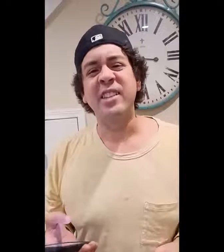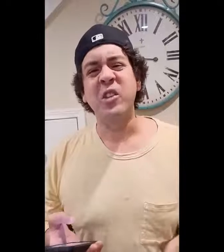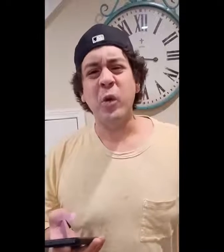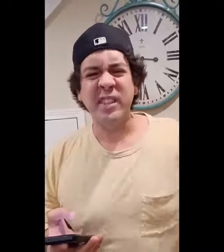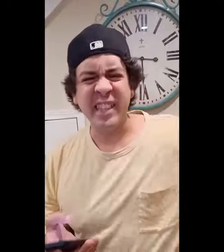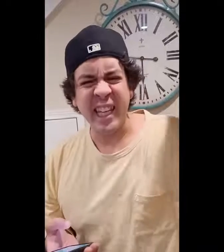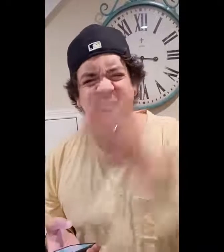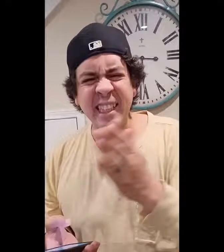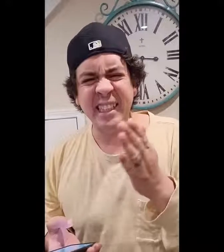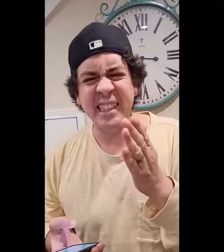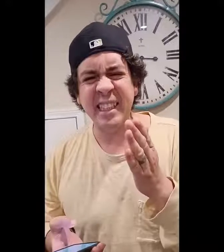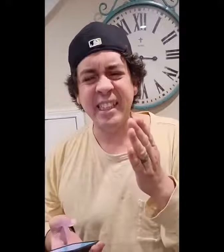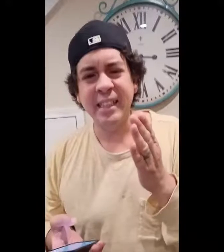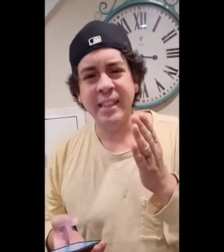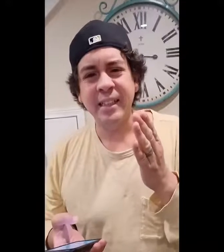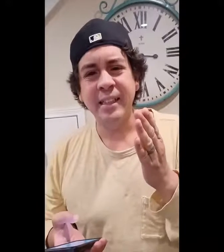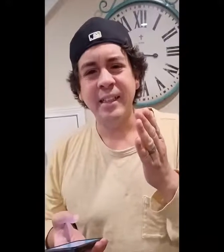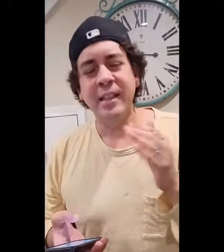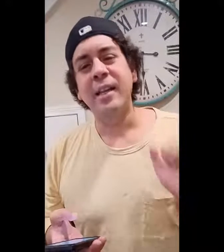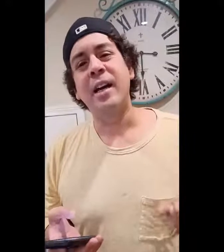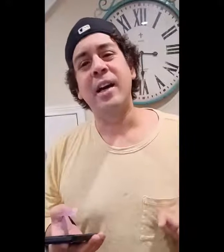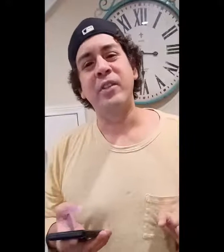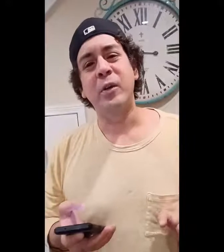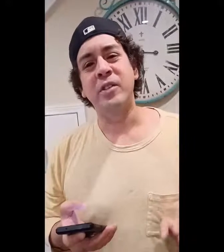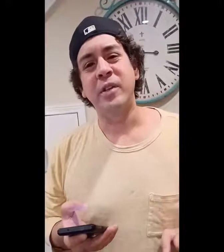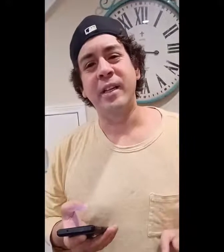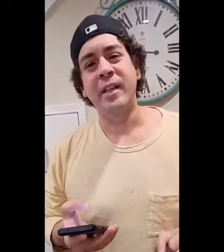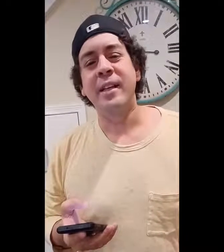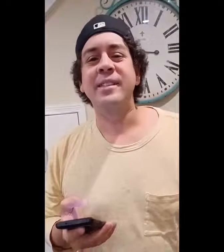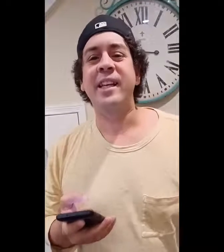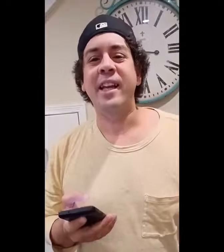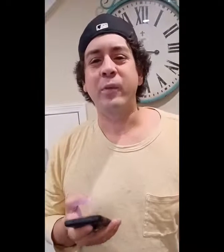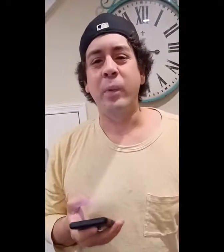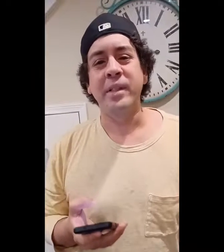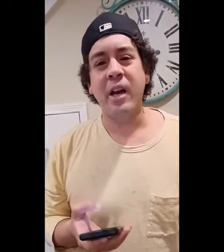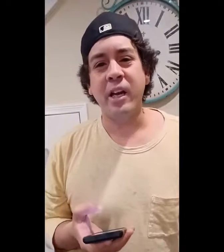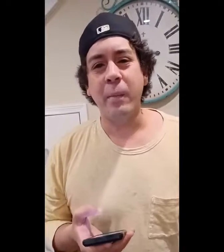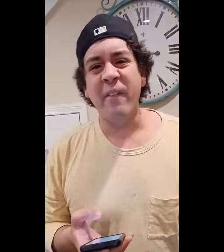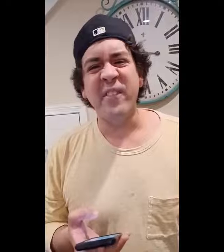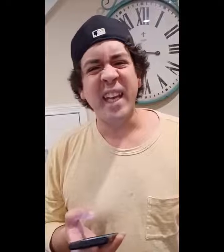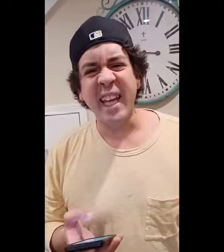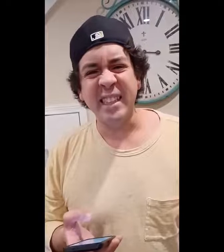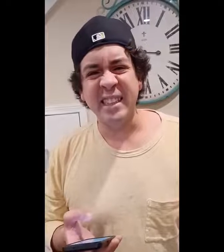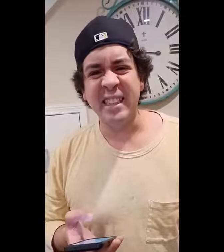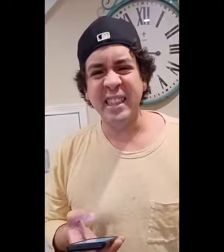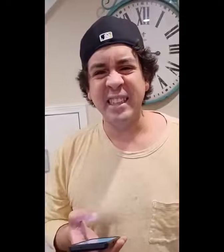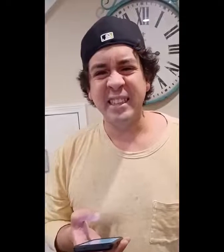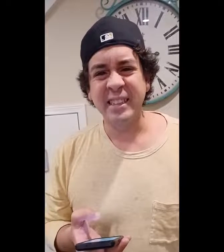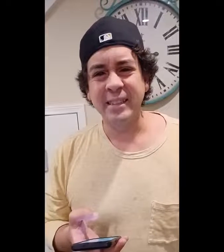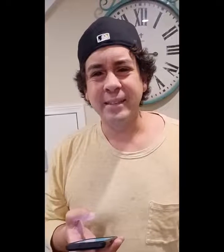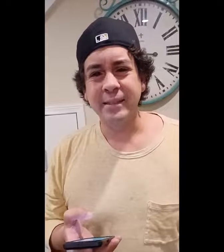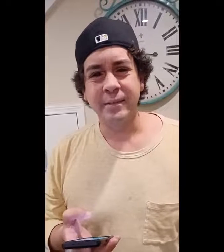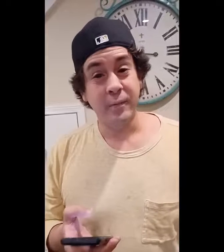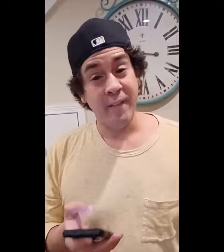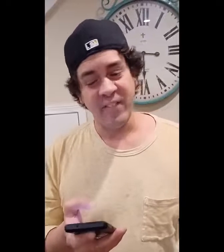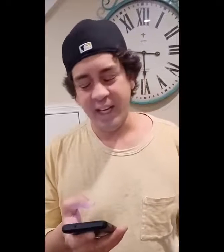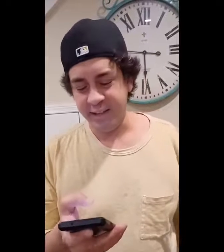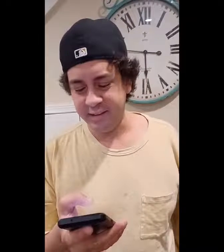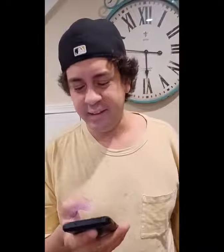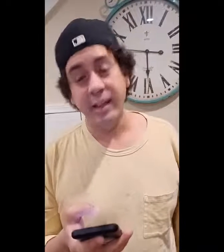your slice of Yogatry. Today we'll be talking about flight. Flight. And I